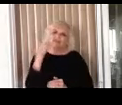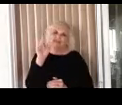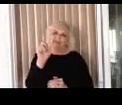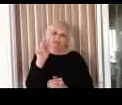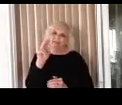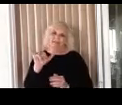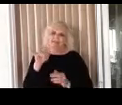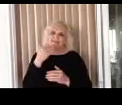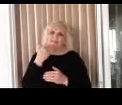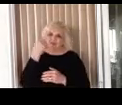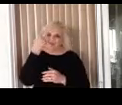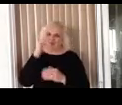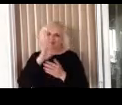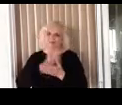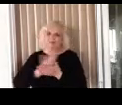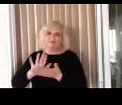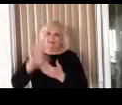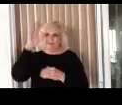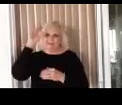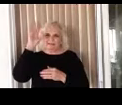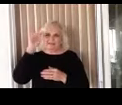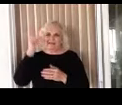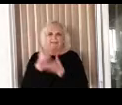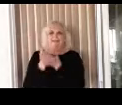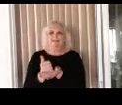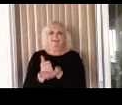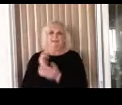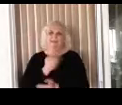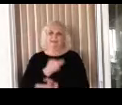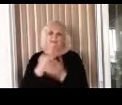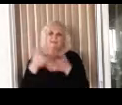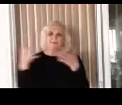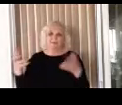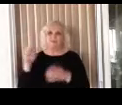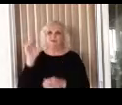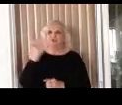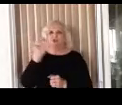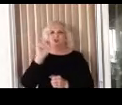Thanks for being a nice guy and helping us out. Sharon,